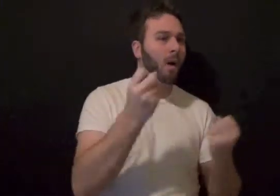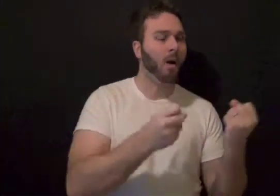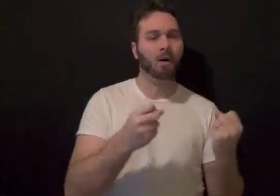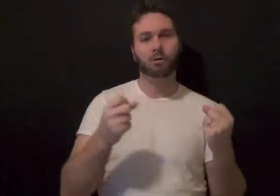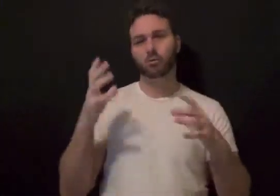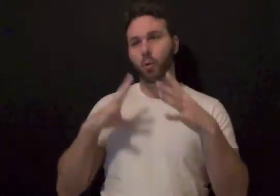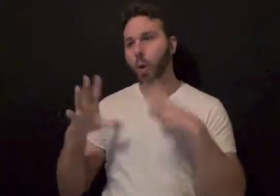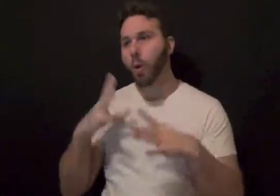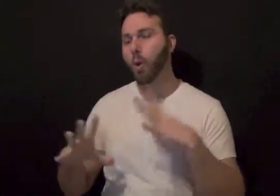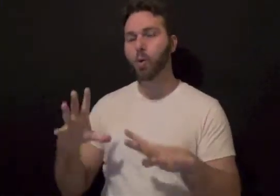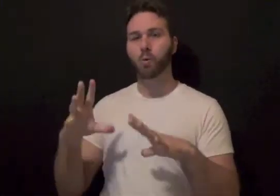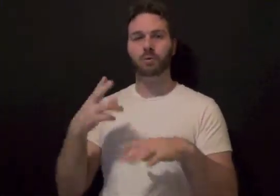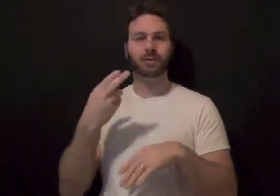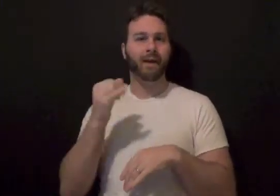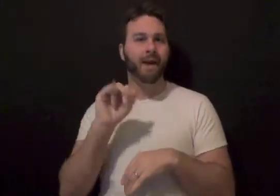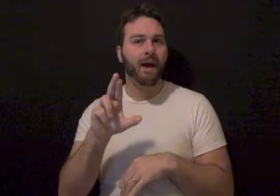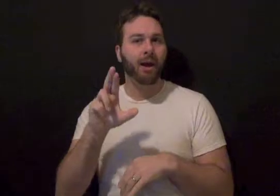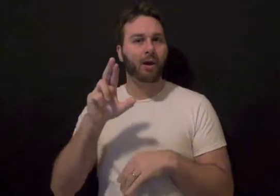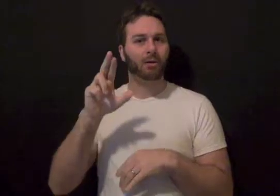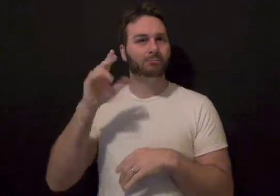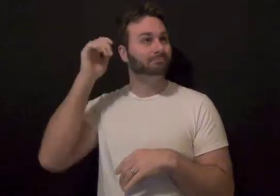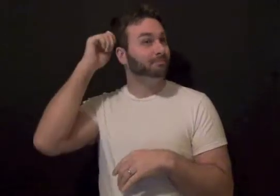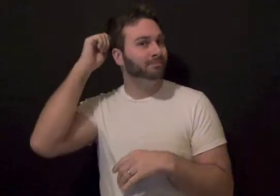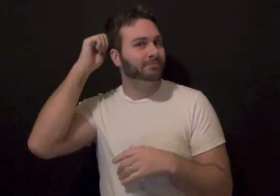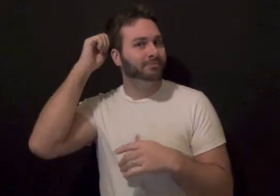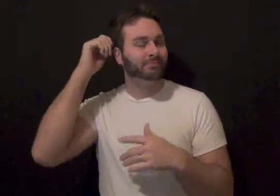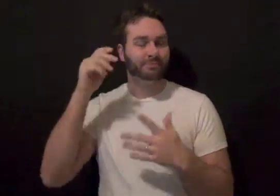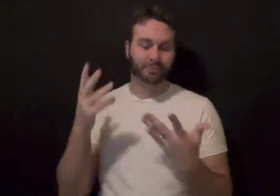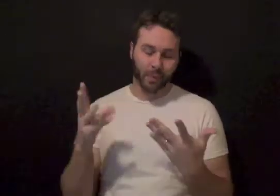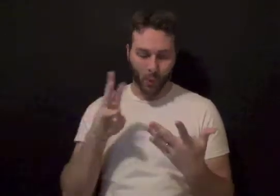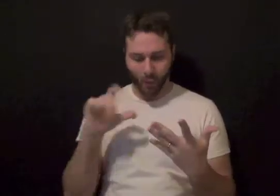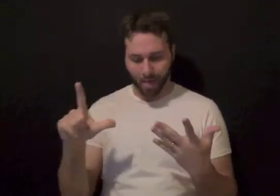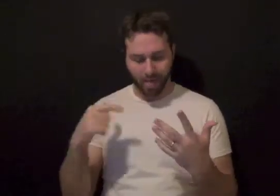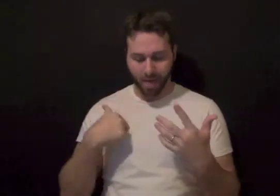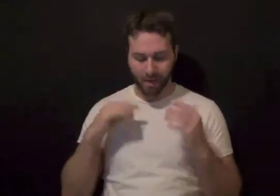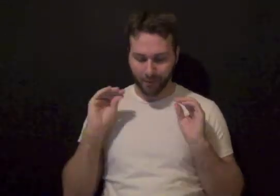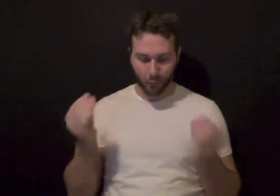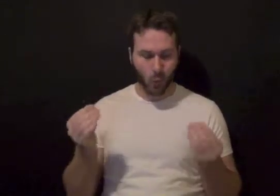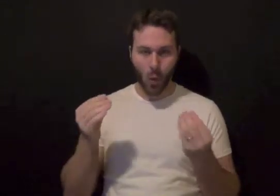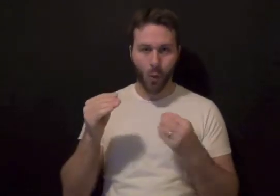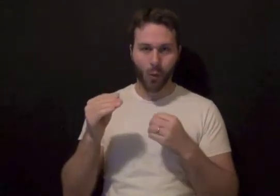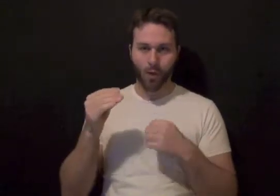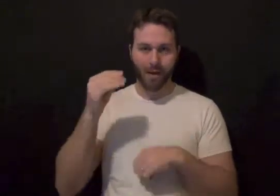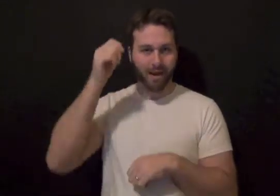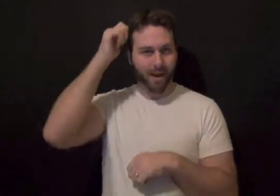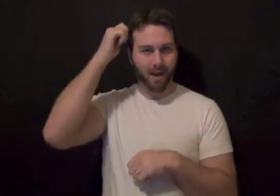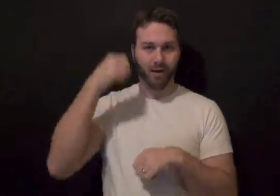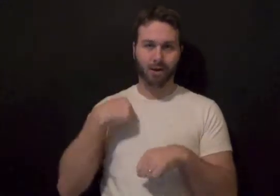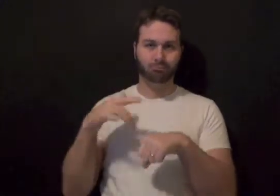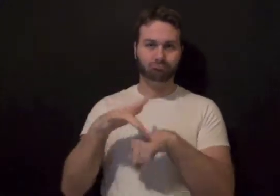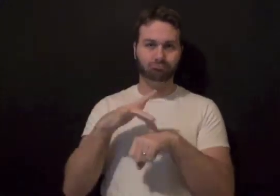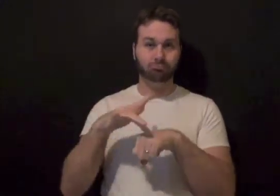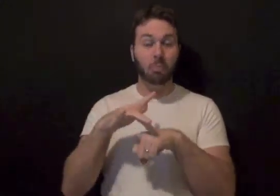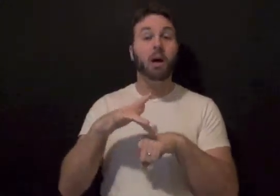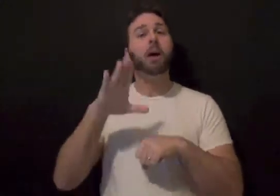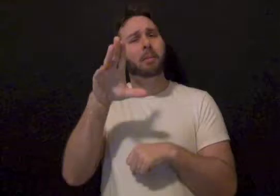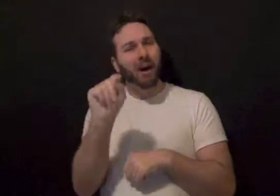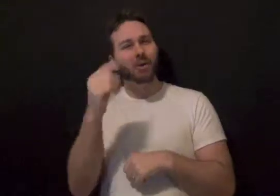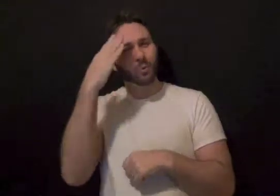our hair, but you see where I'm going. The result, of course, is that we get stressed. You know, the mind whizzes away